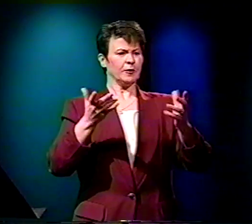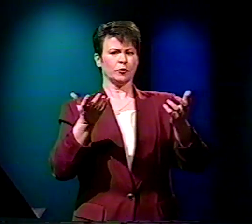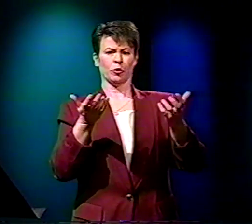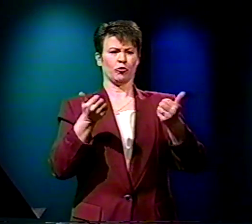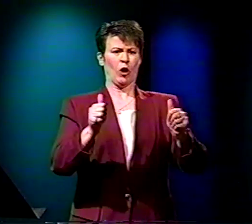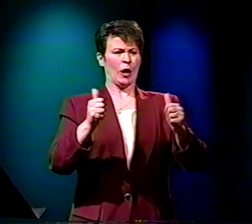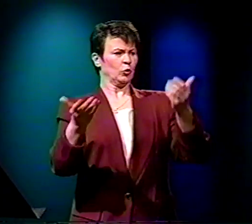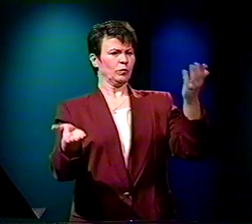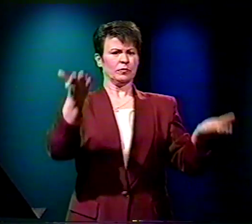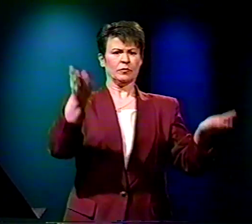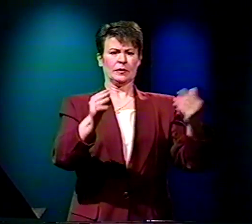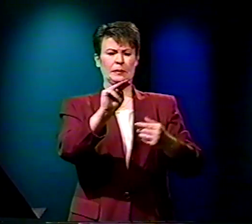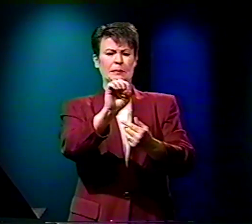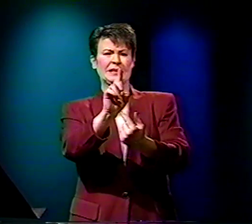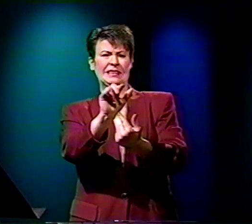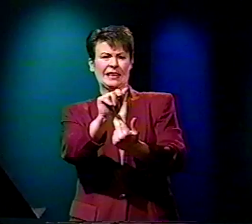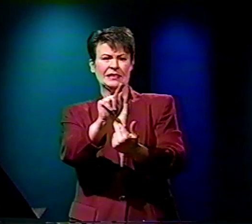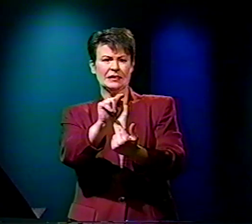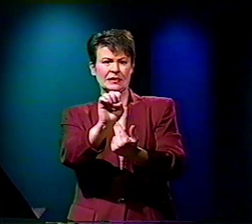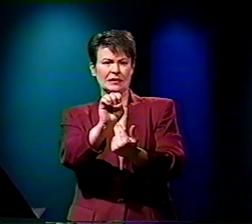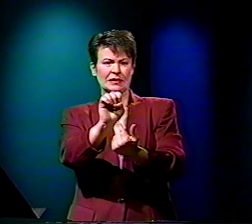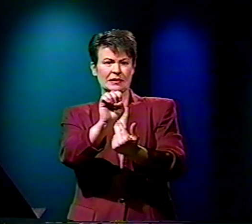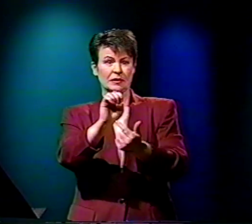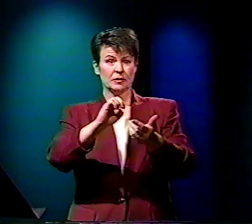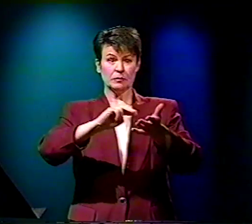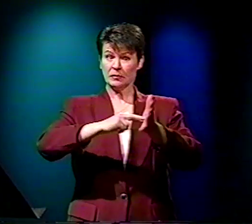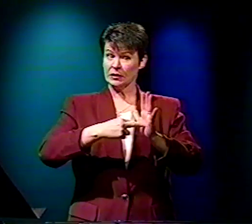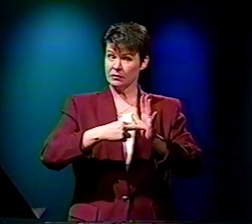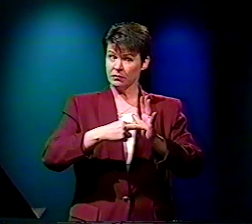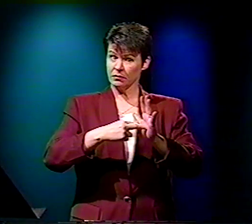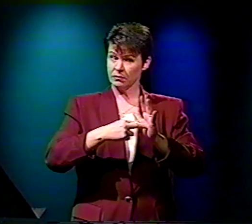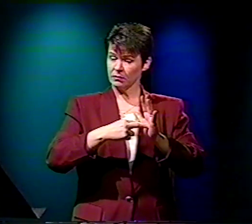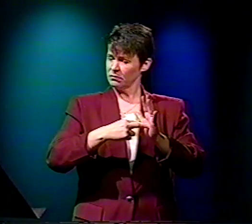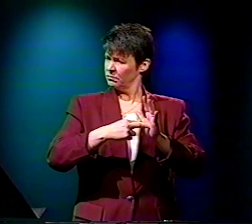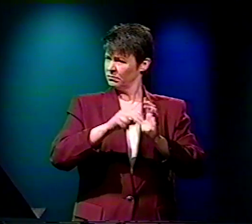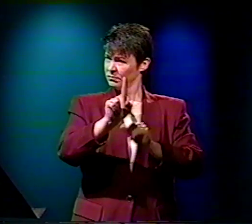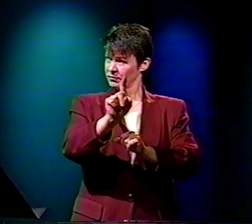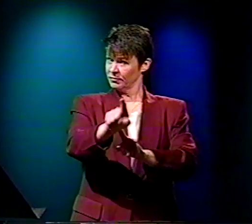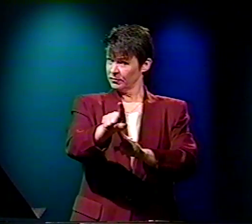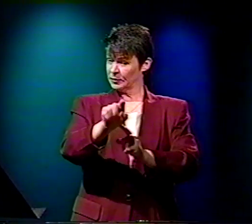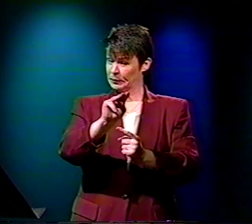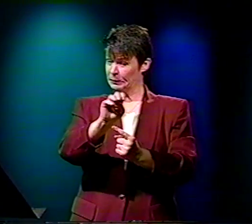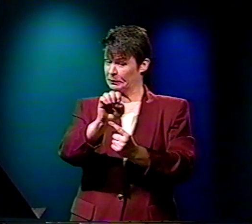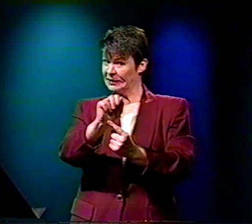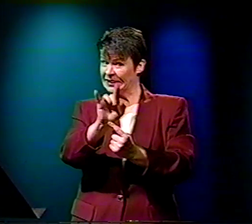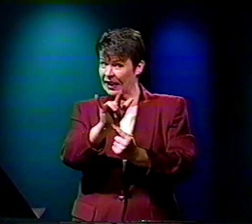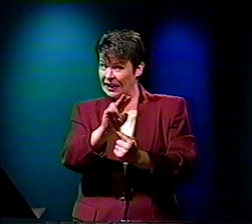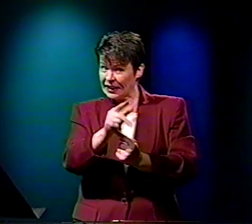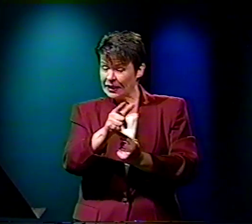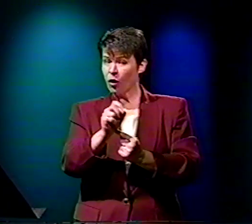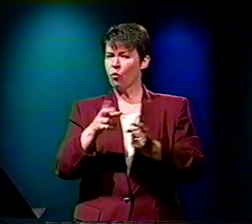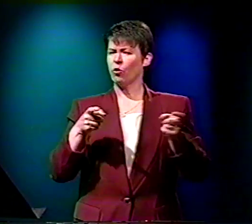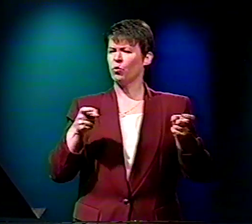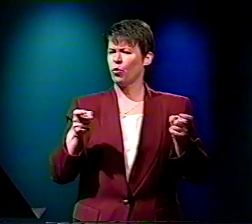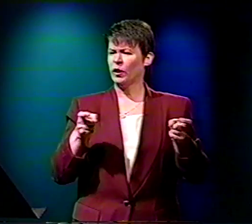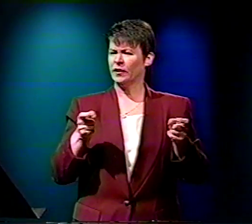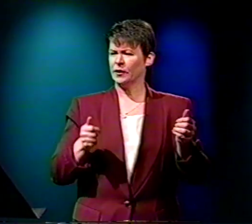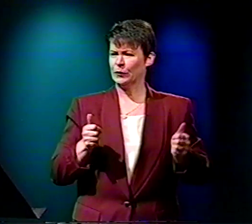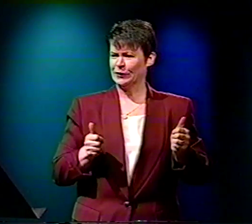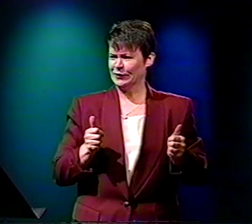both hearing American culture and deaf culture. And so the interpreter then was to mediate. But my question to you is, was